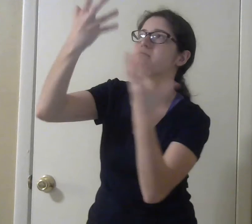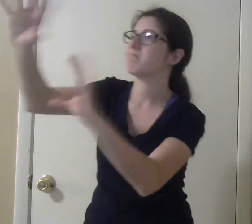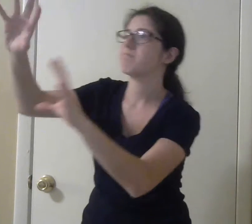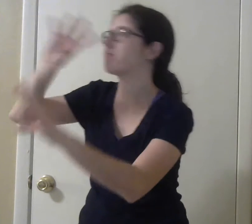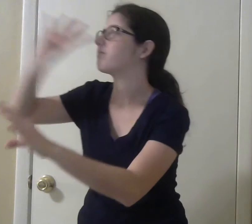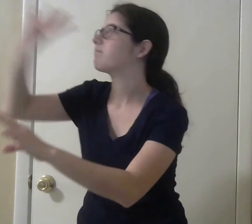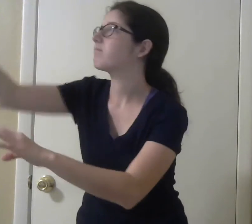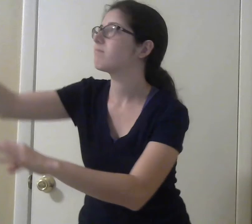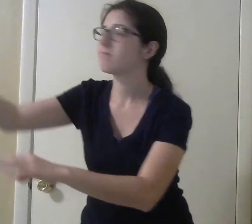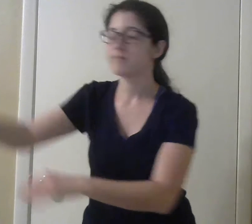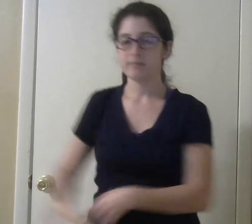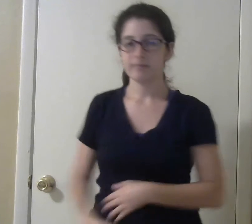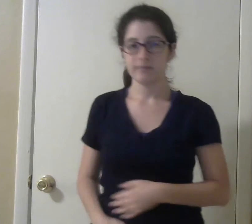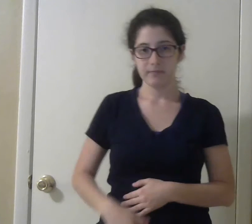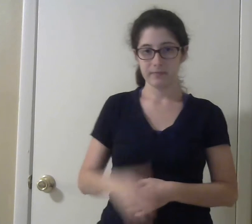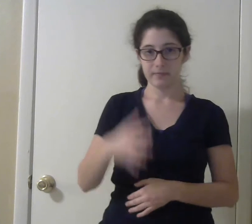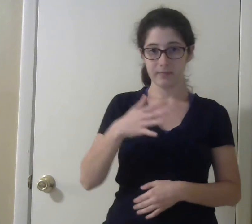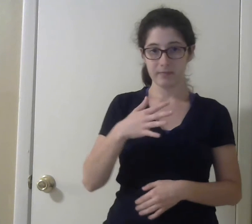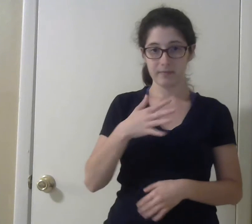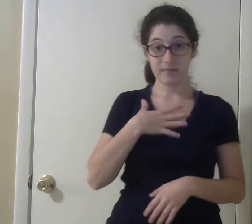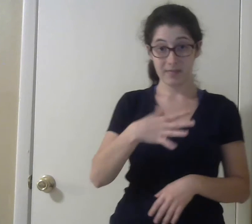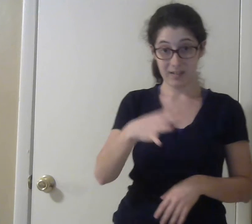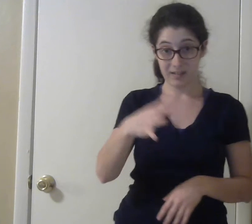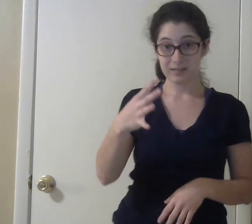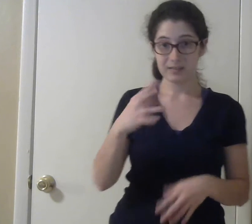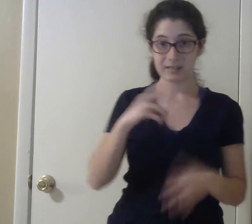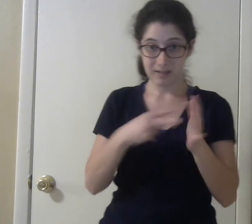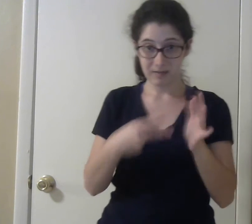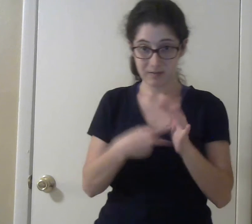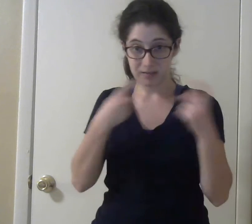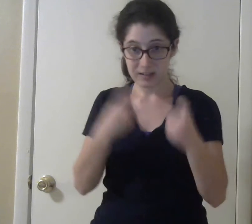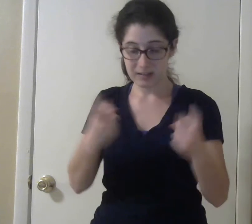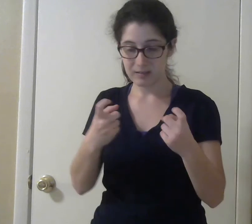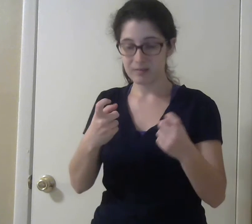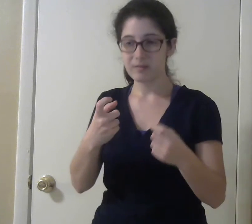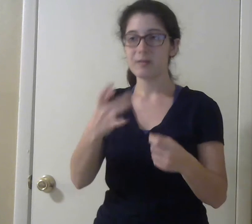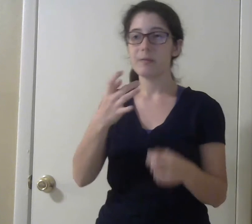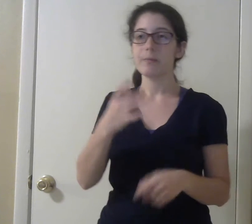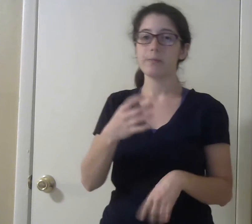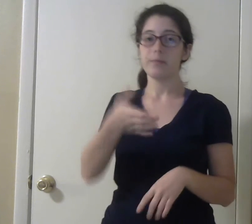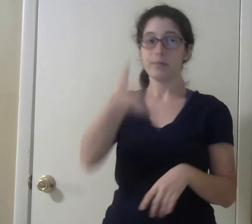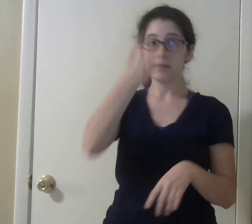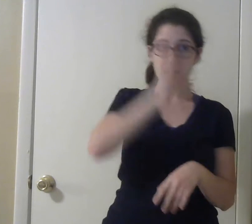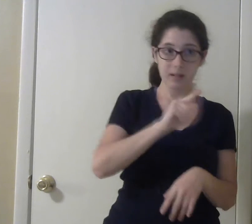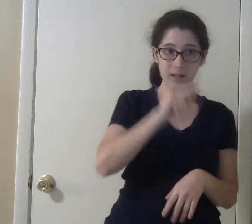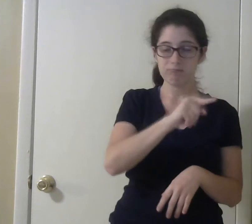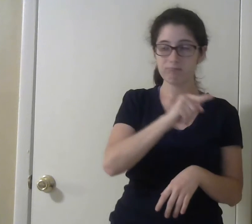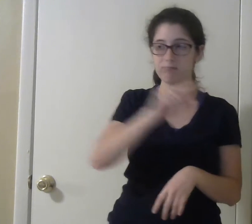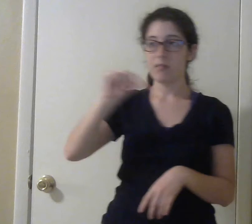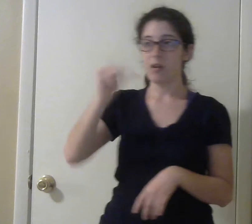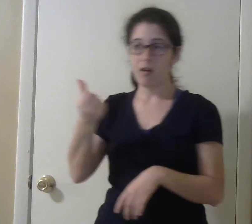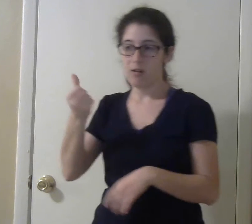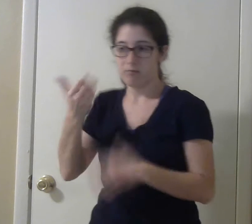preferring of anything over God. And sins, plural, are the kinds of attitudes and desires